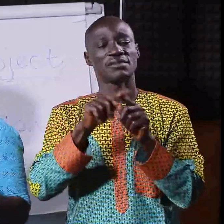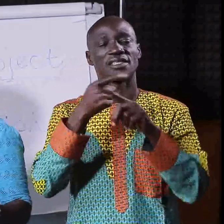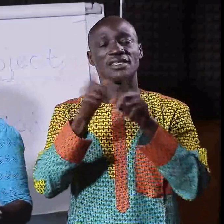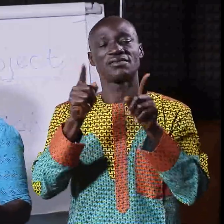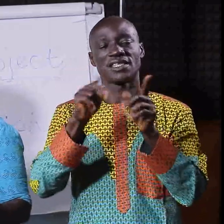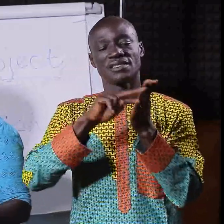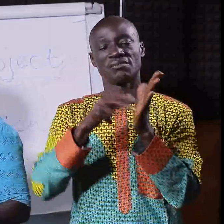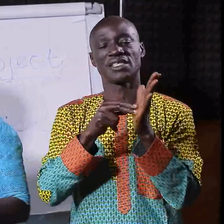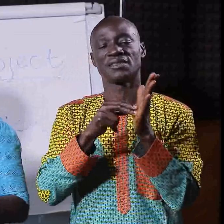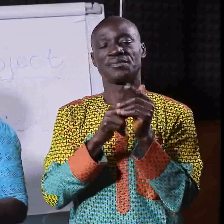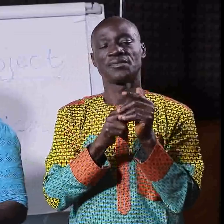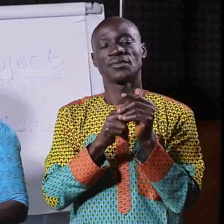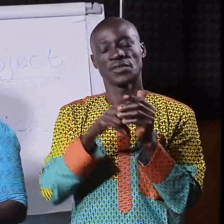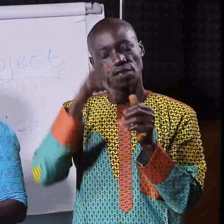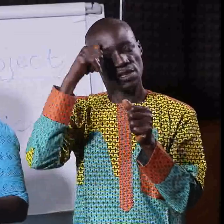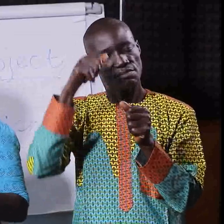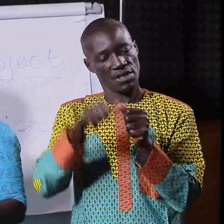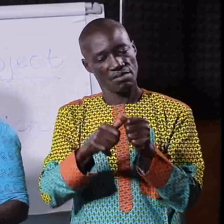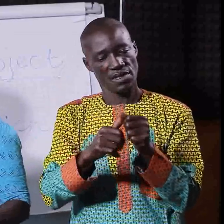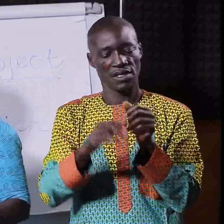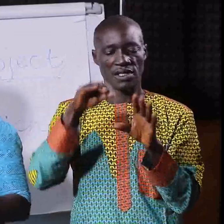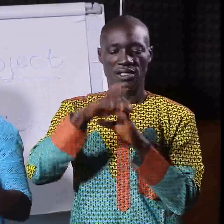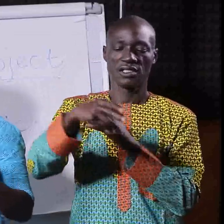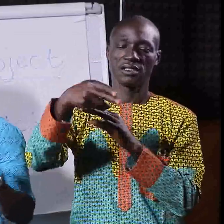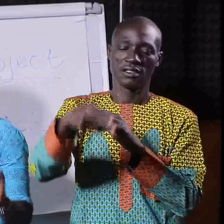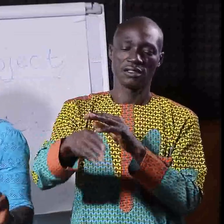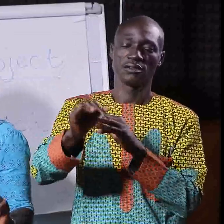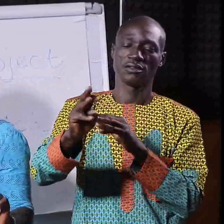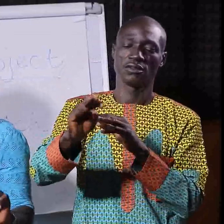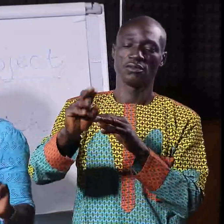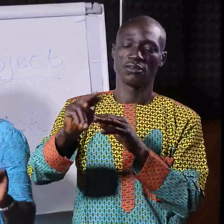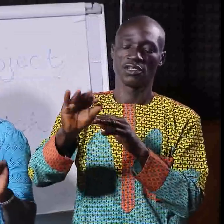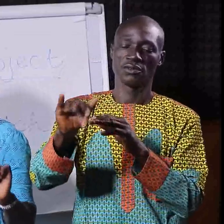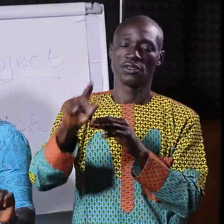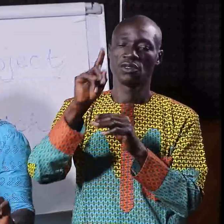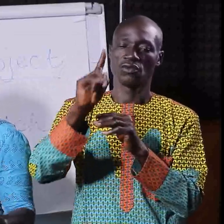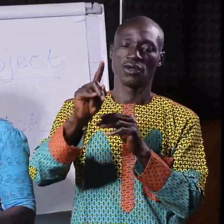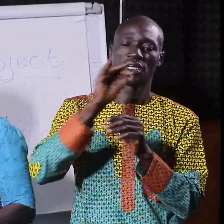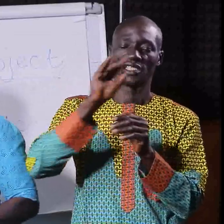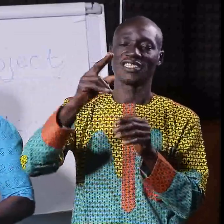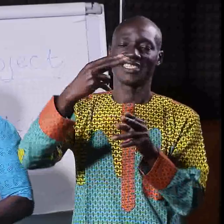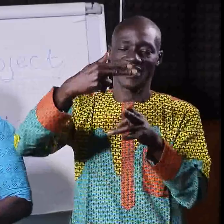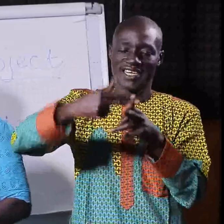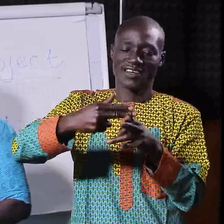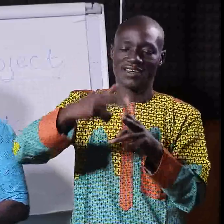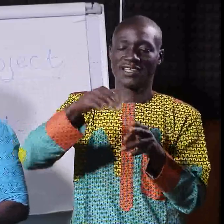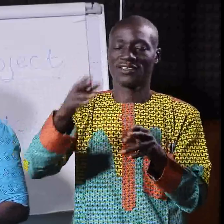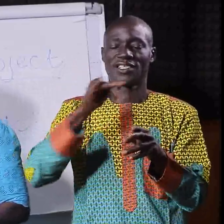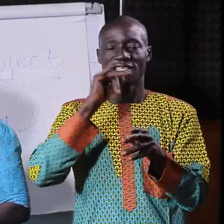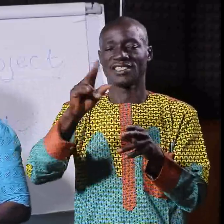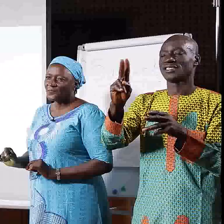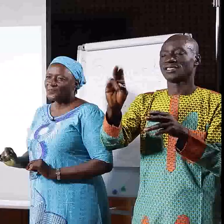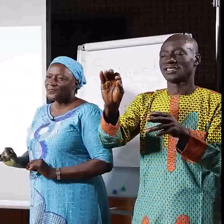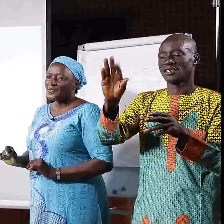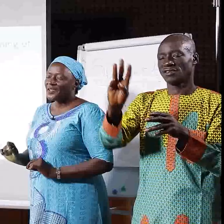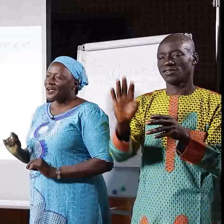are different. Also remember, in homonyms, one is a noun while the other is a